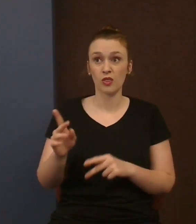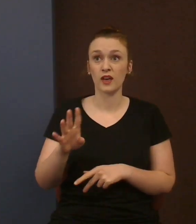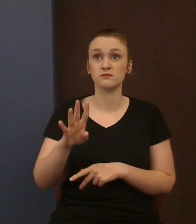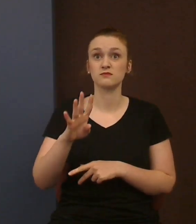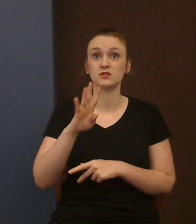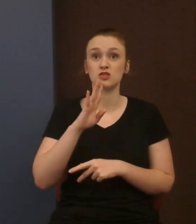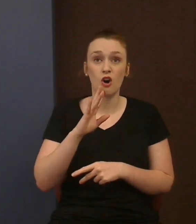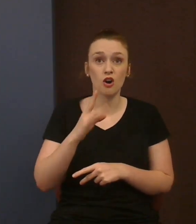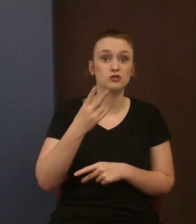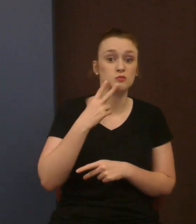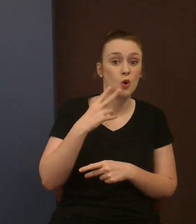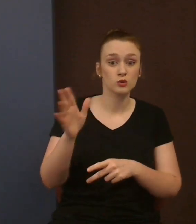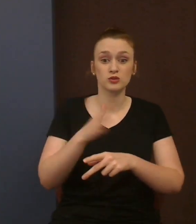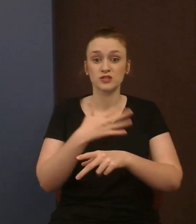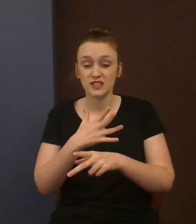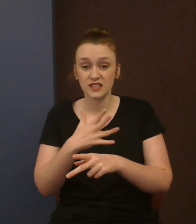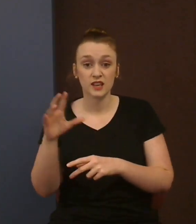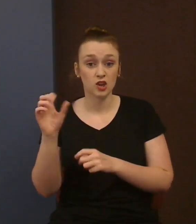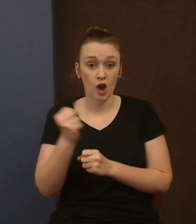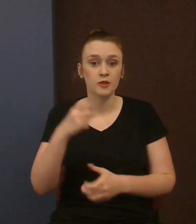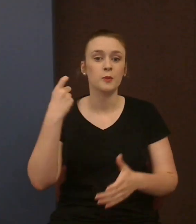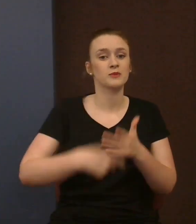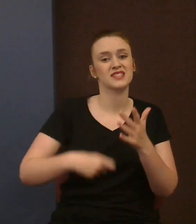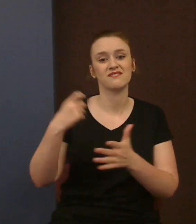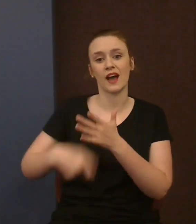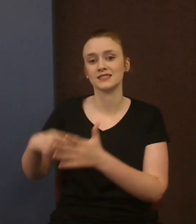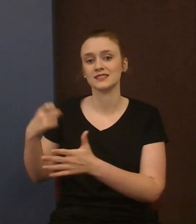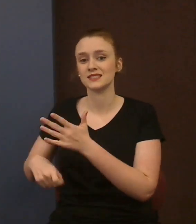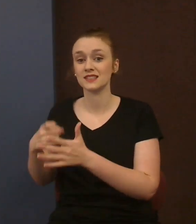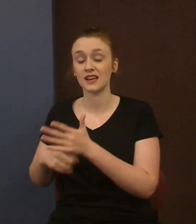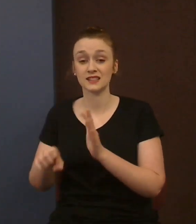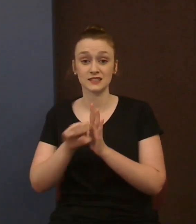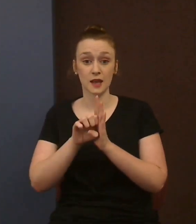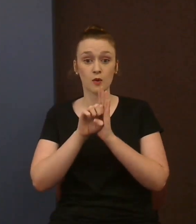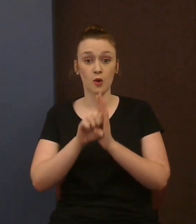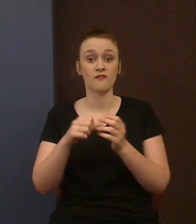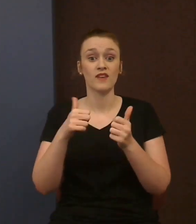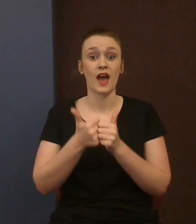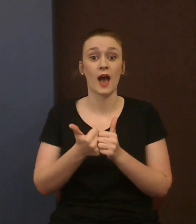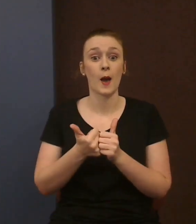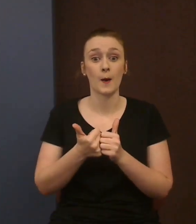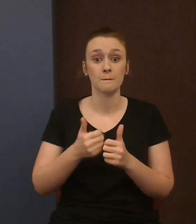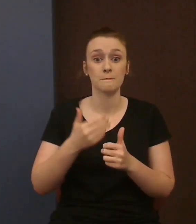fines. An example of how bad it did get without government